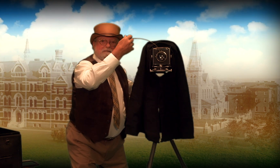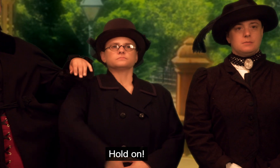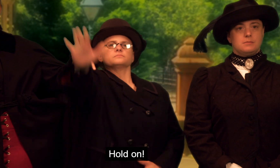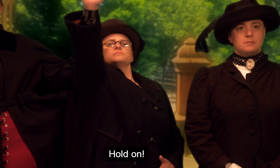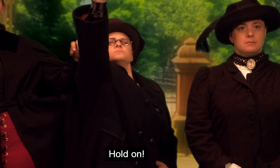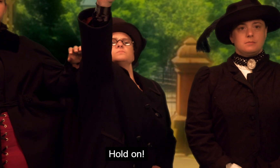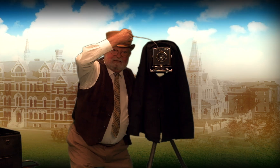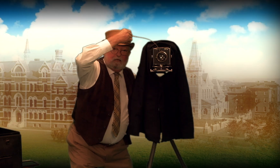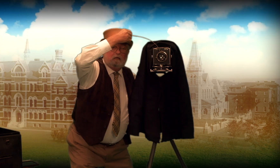Hold on.